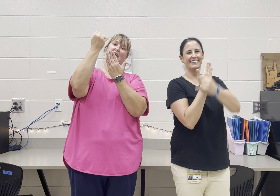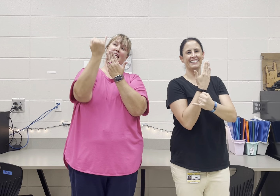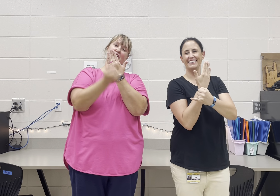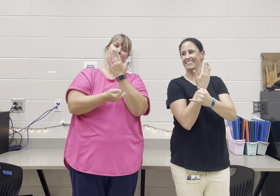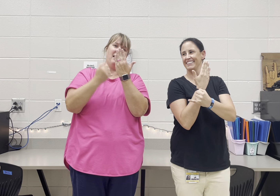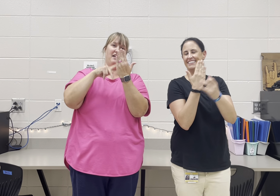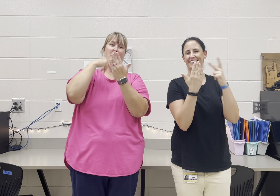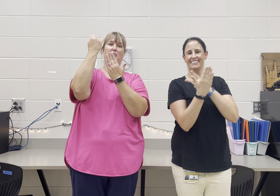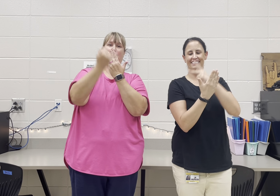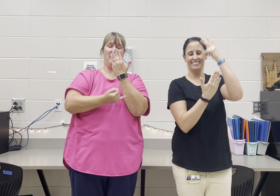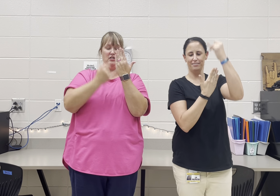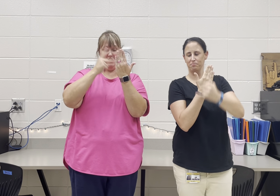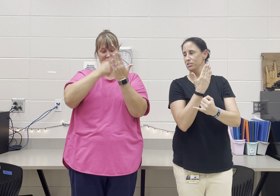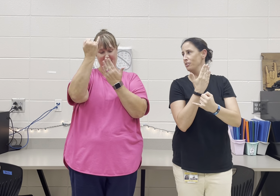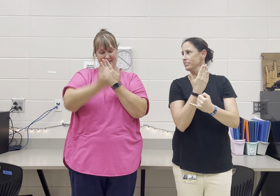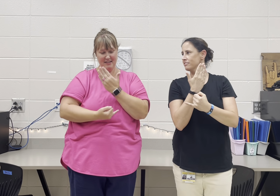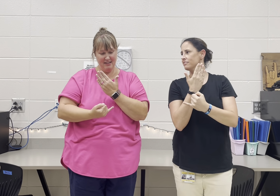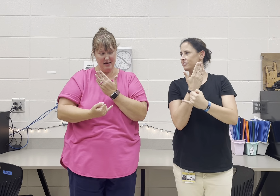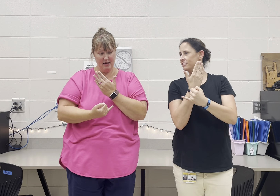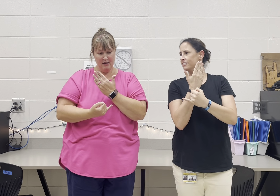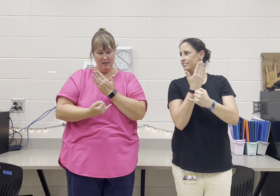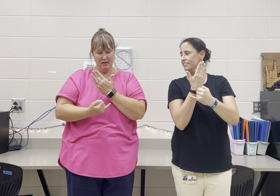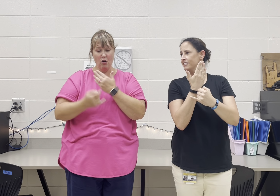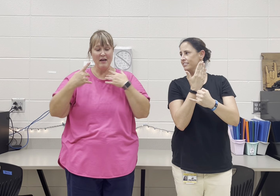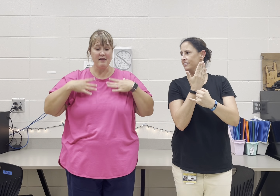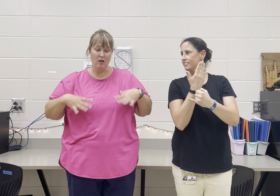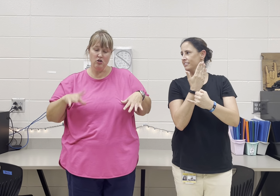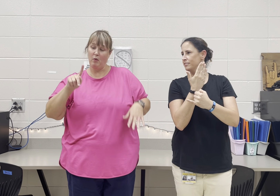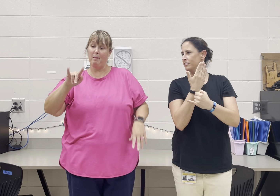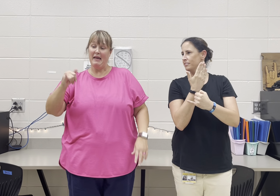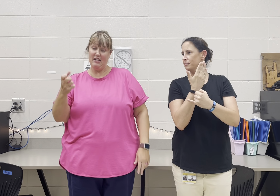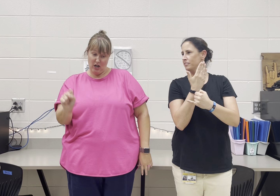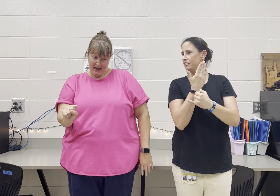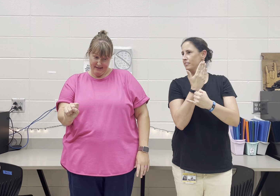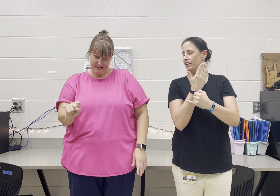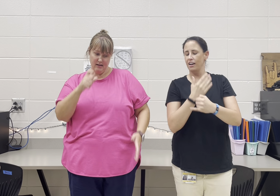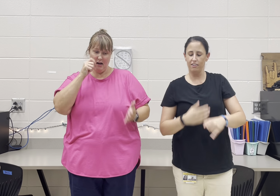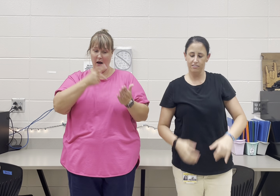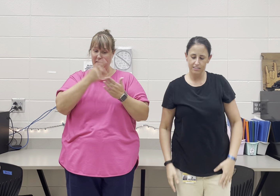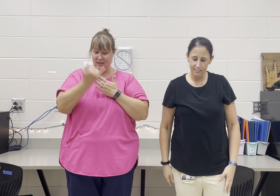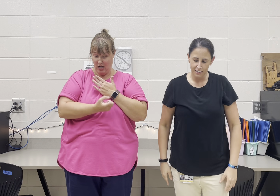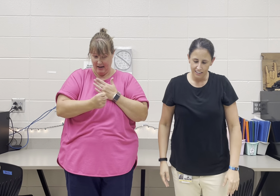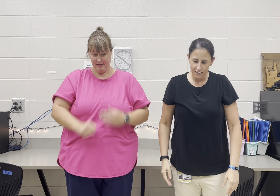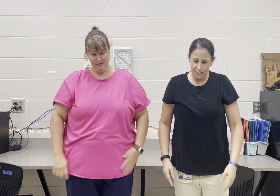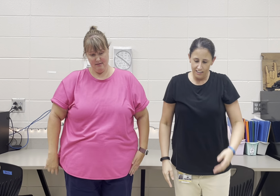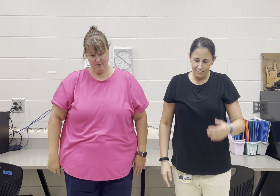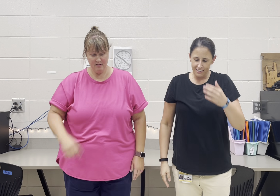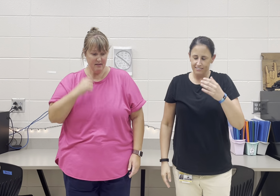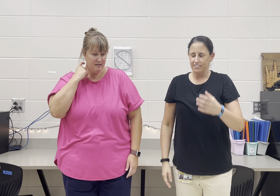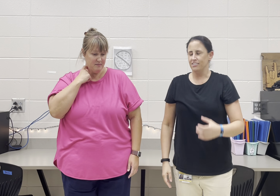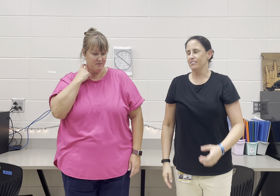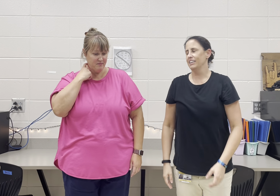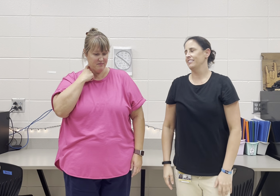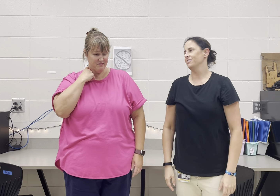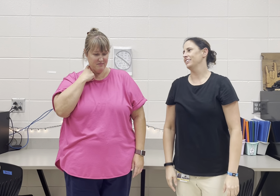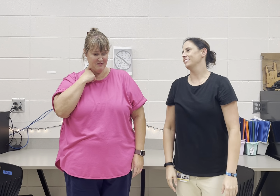PJ, project. Pajamas? No, that's the clothes you wear, PJs, not PJs. I don't like this next